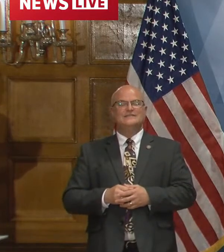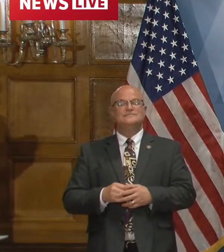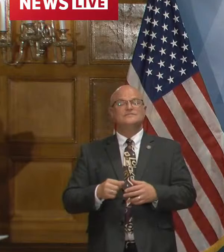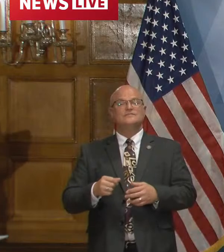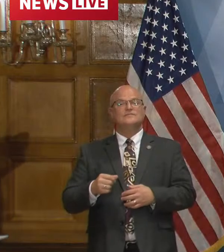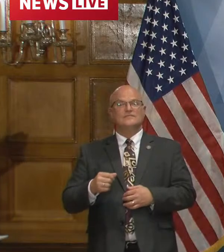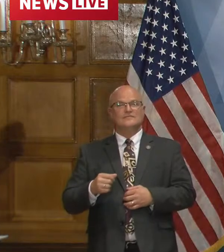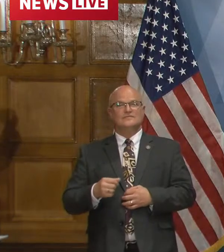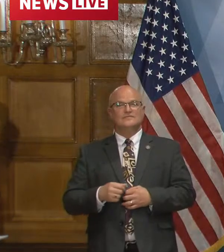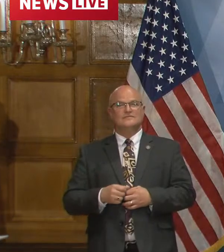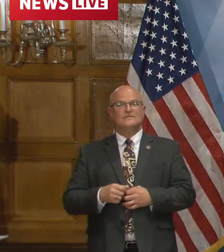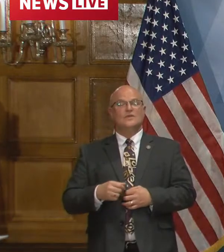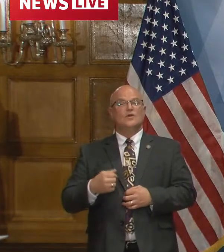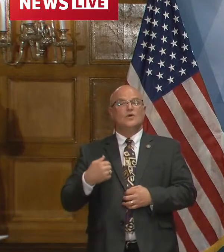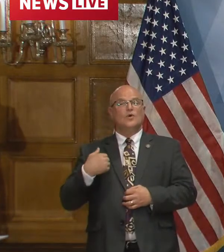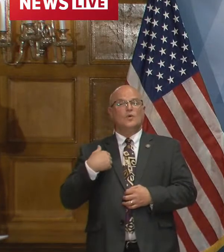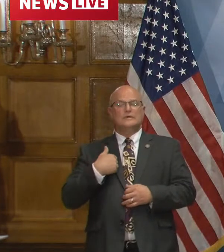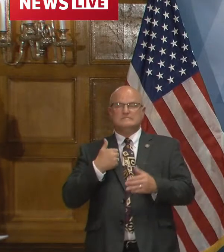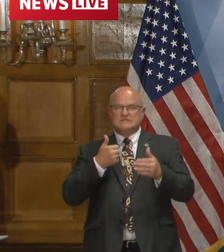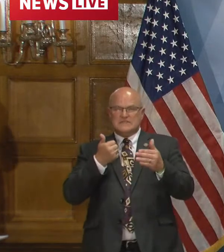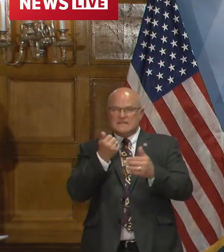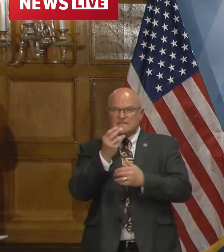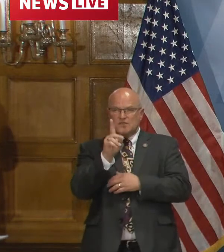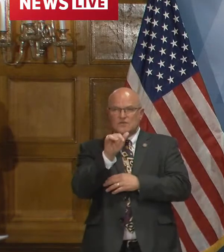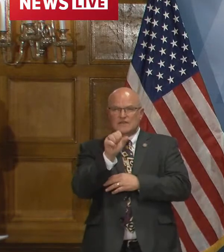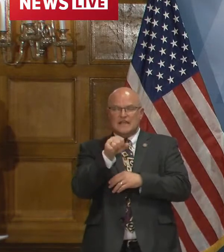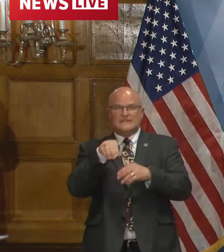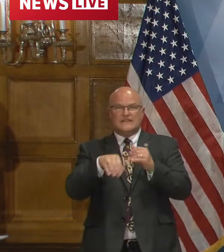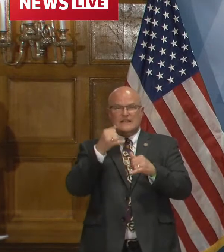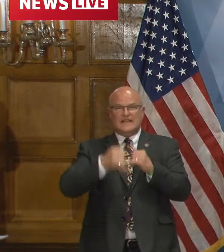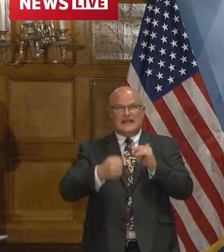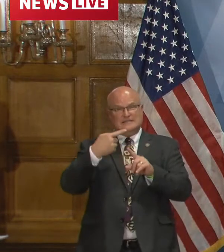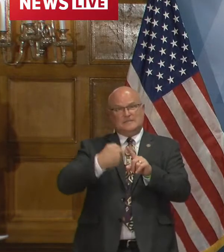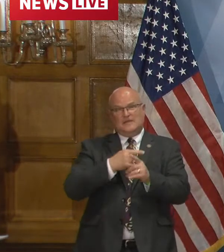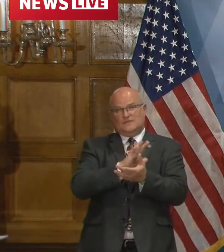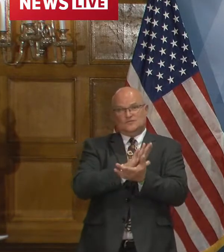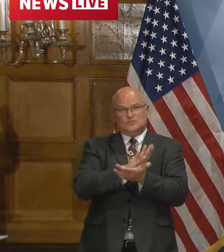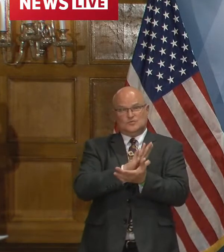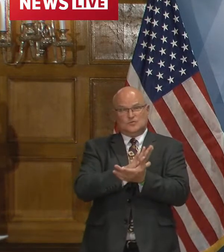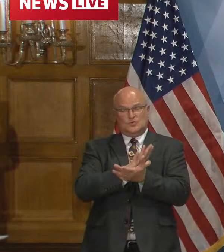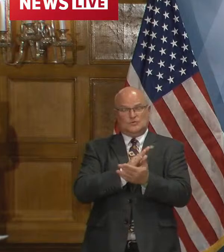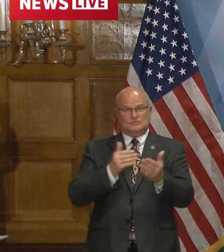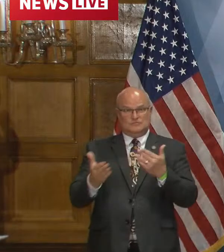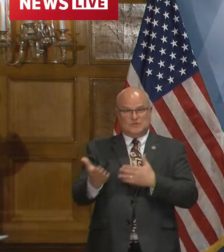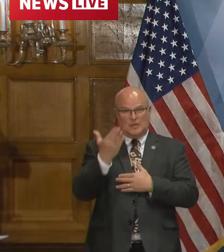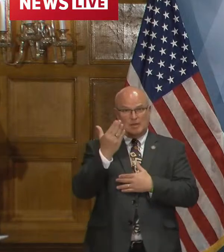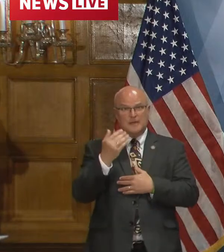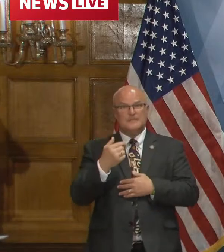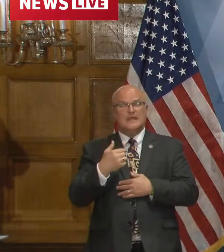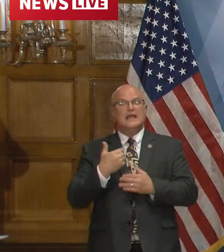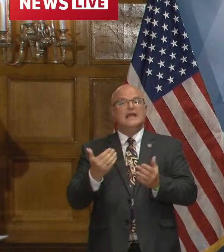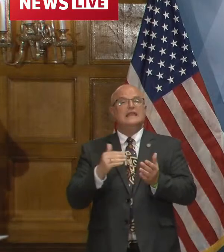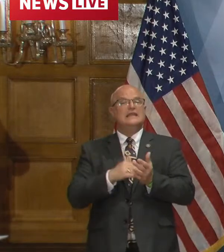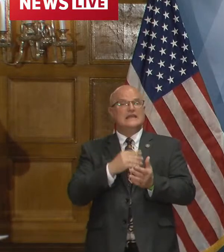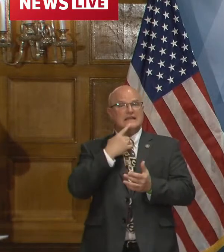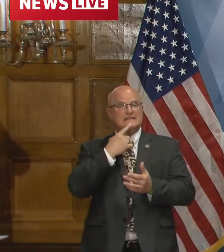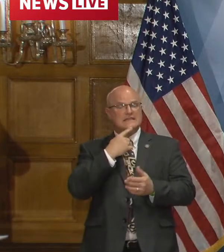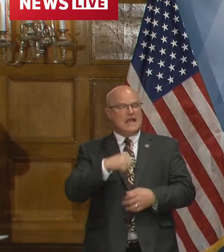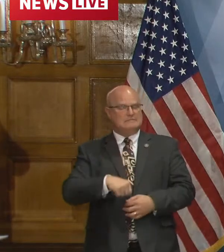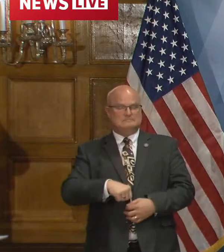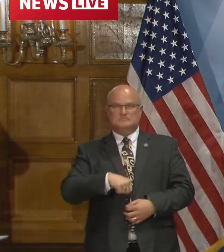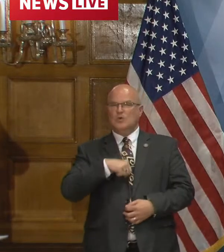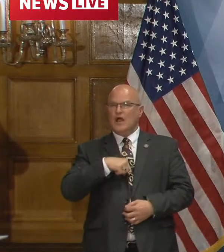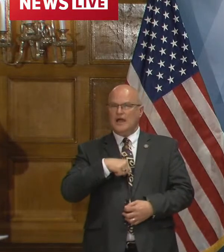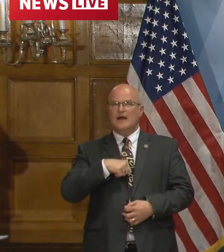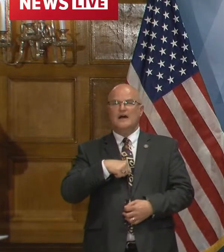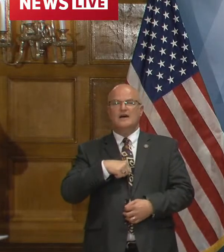We are within just a few days of entering the last month of school. And I just, again, will say how proud I